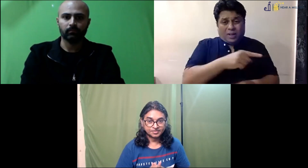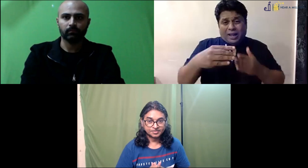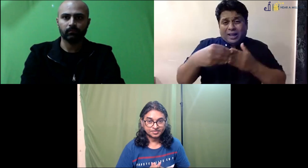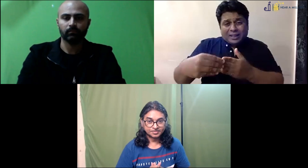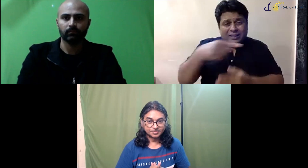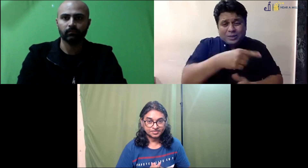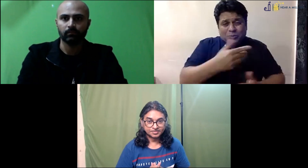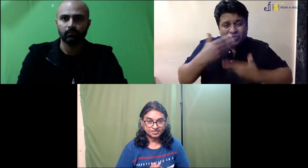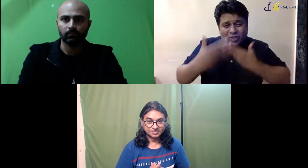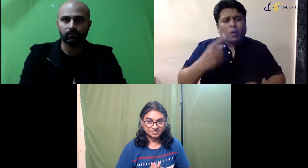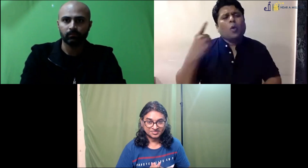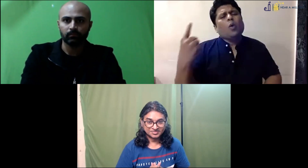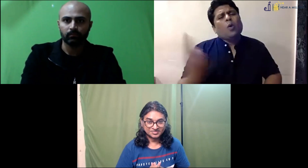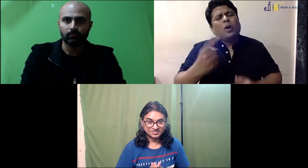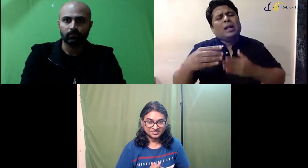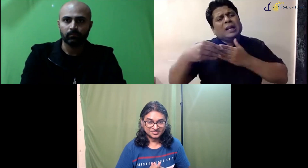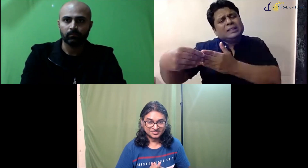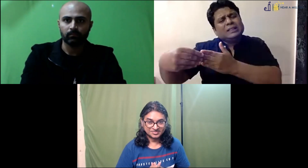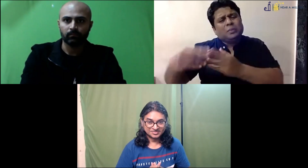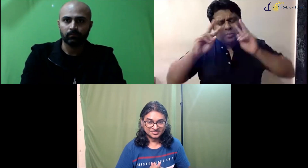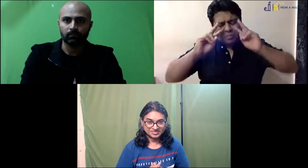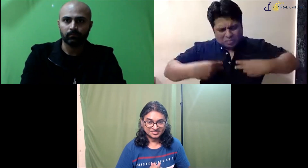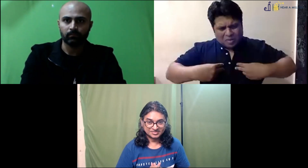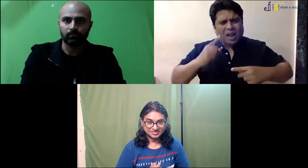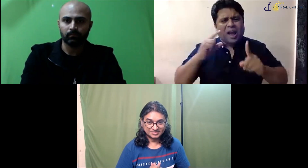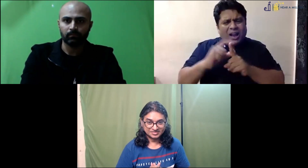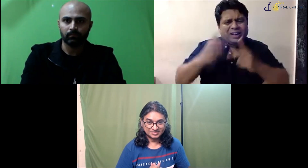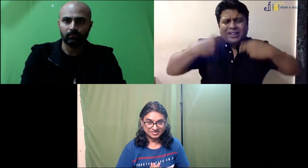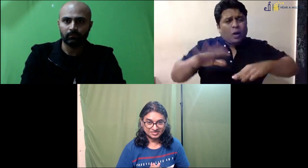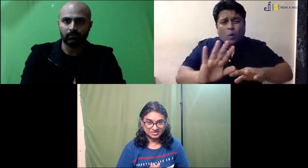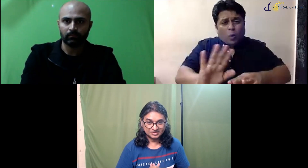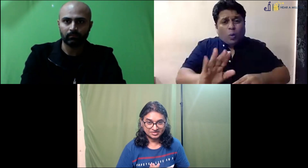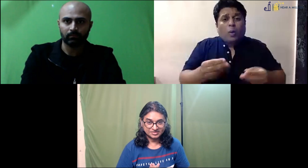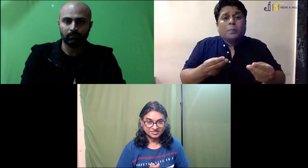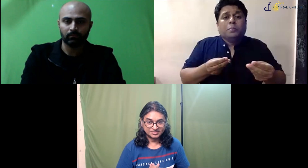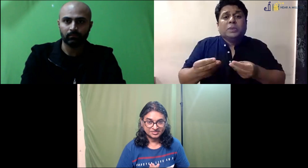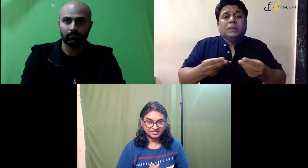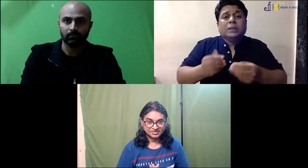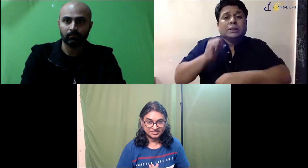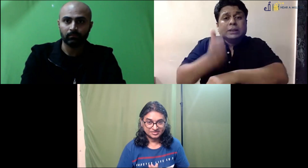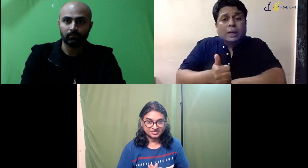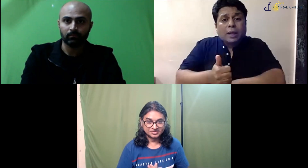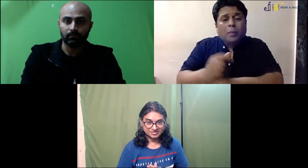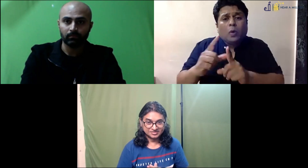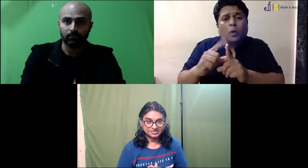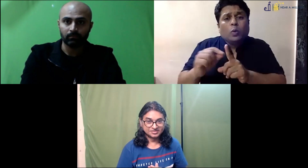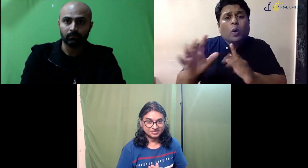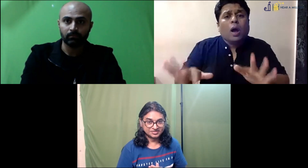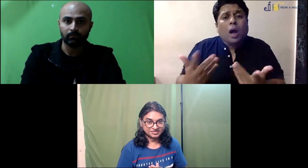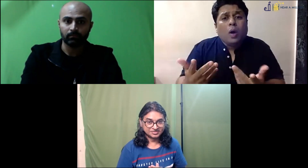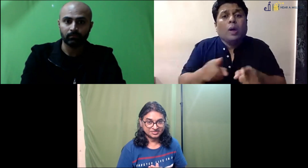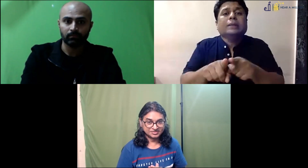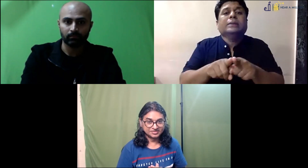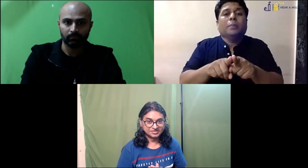courses hasn't fixed yet. So the person who will be leading, that is something that you will be reflecting,